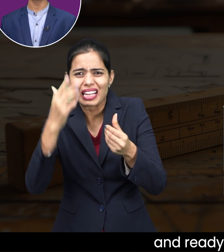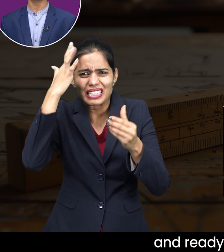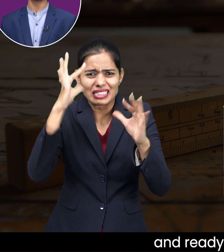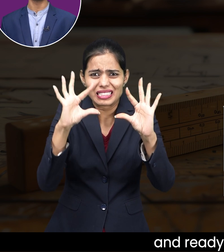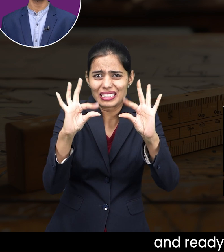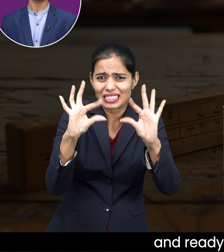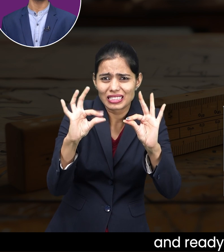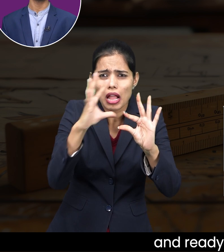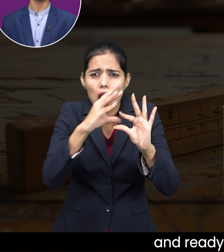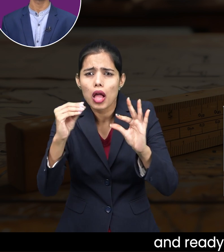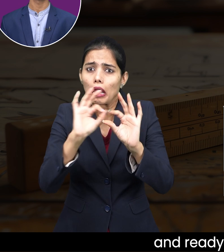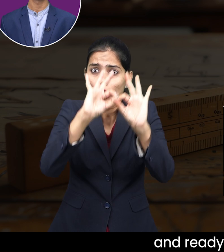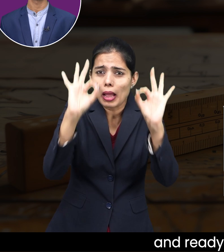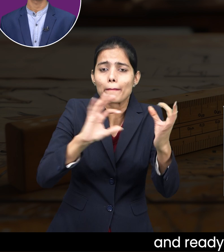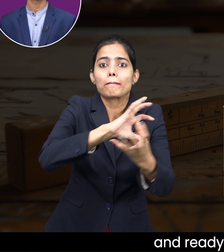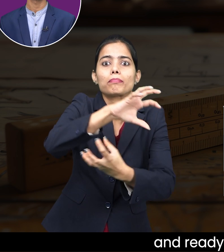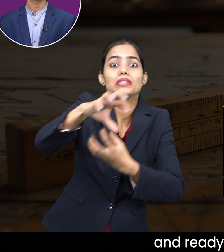ready mix of cement, etc.